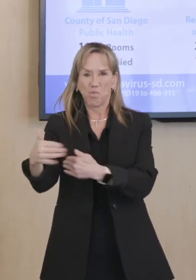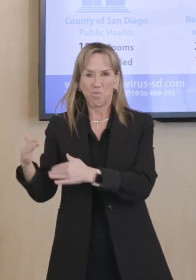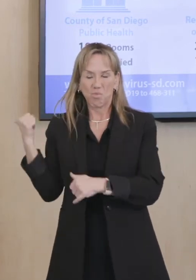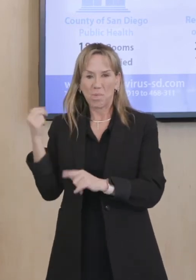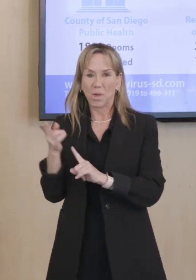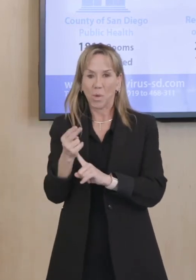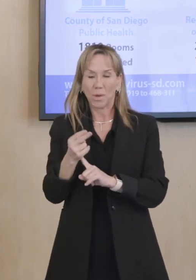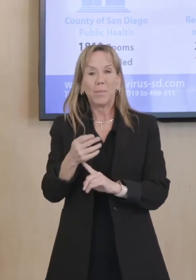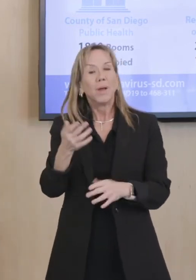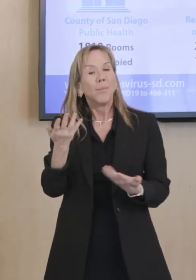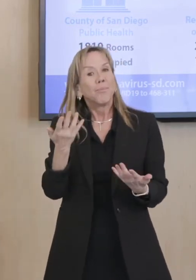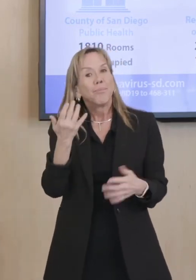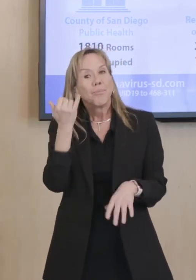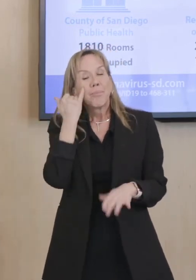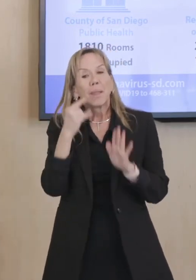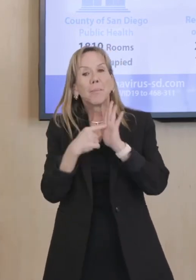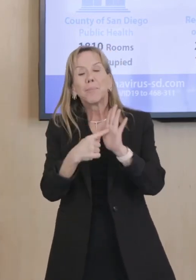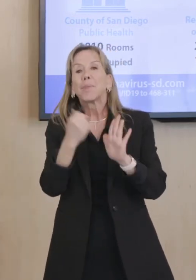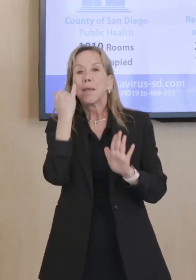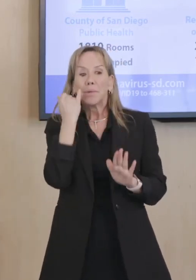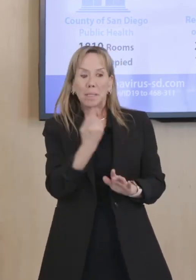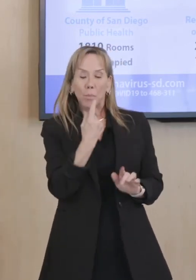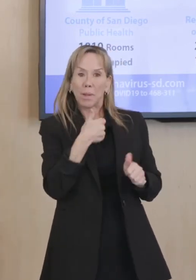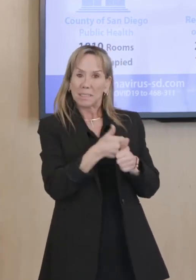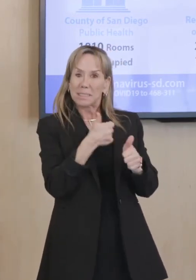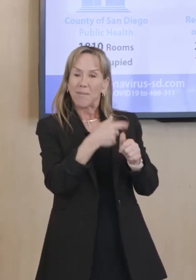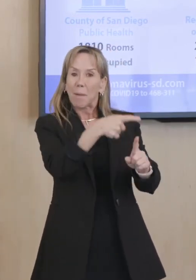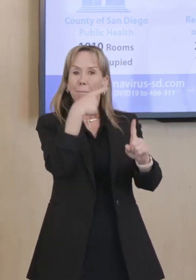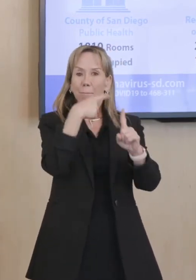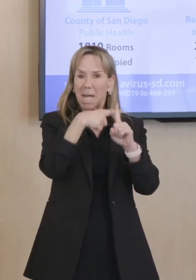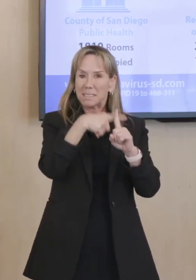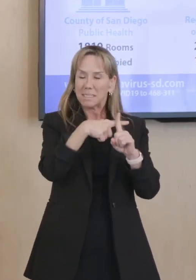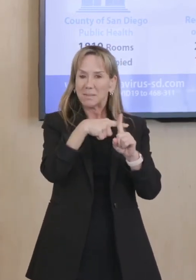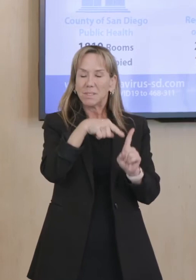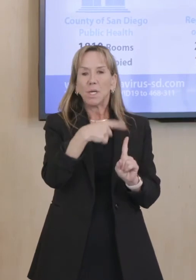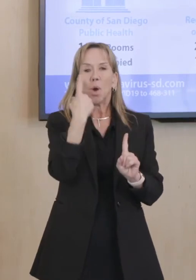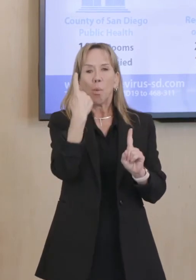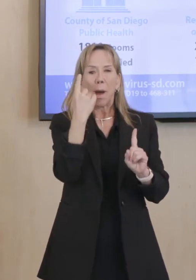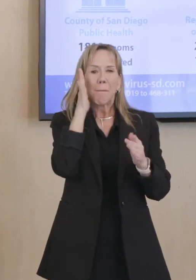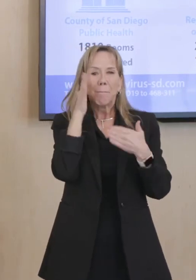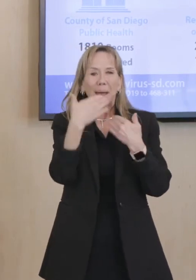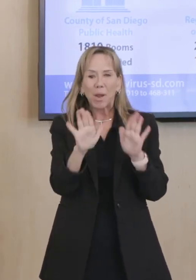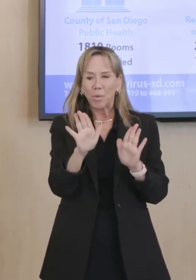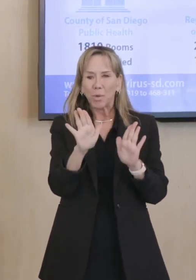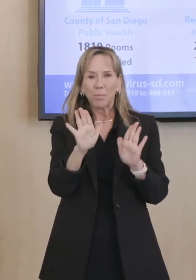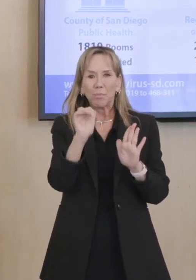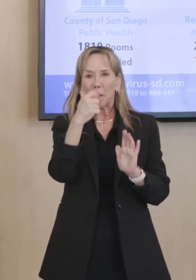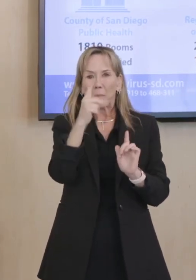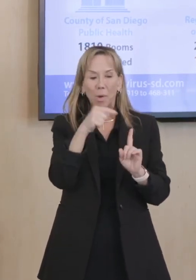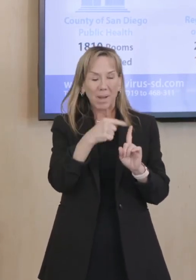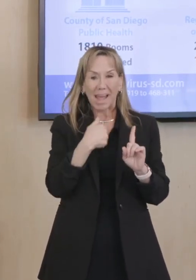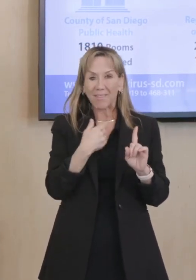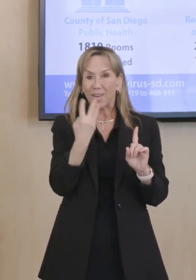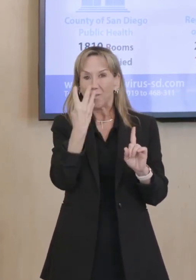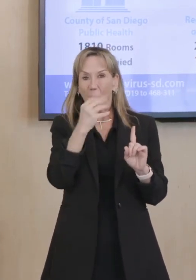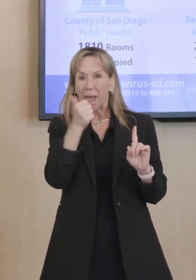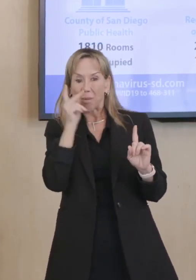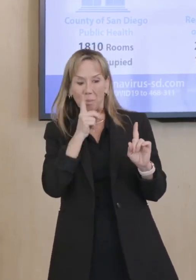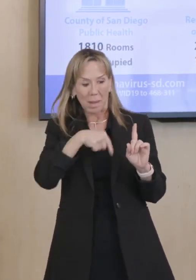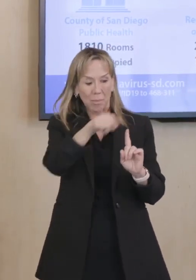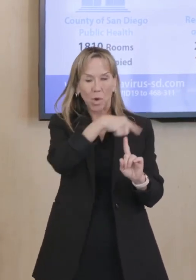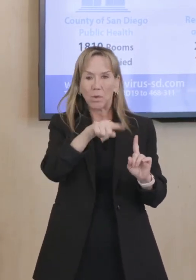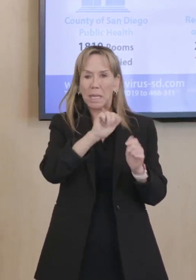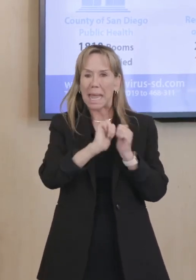an individual tests positive and they live in a one-bedroom apartment with 4 other people they cannot isolate, these rooms